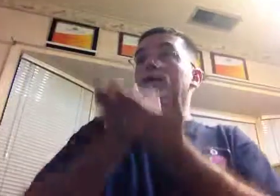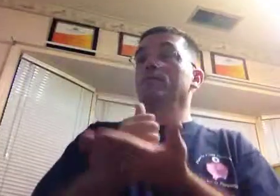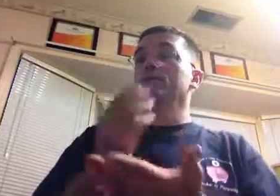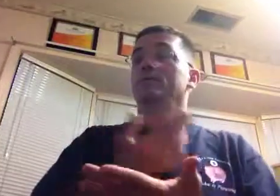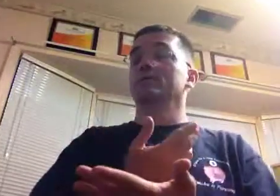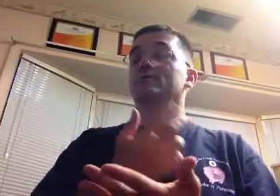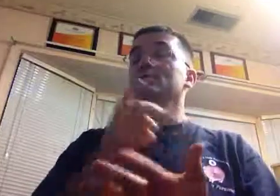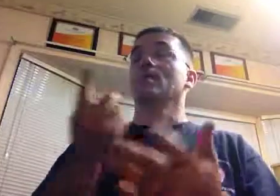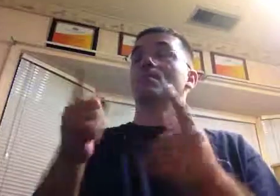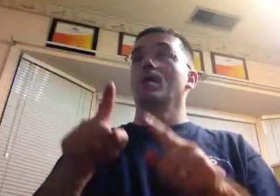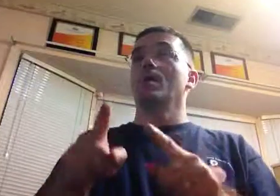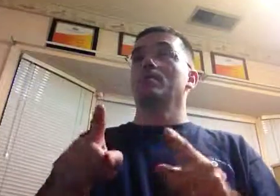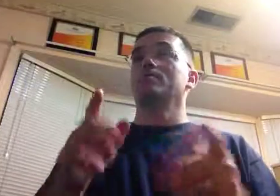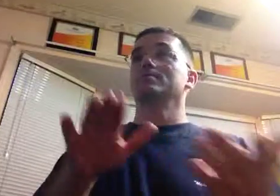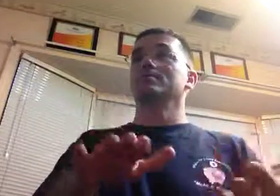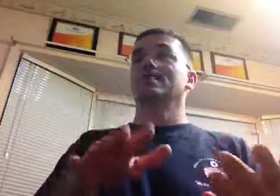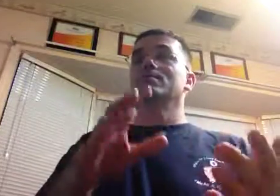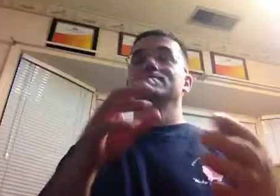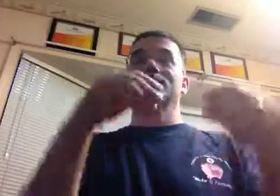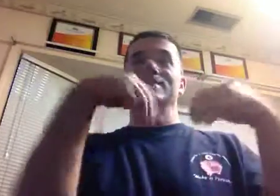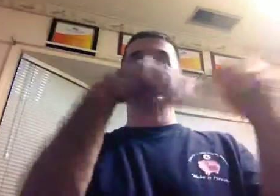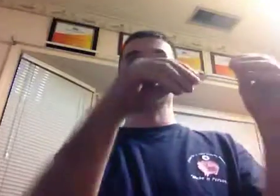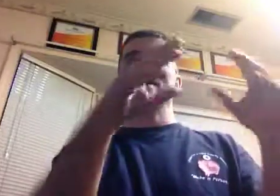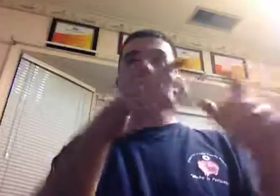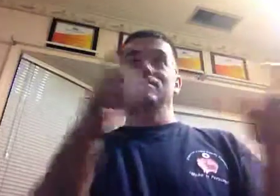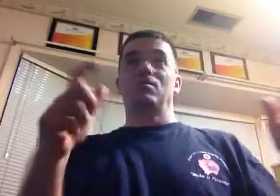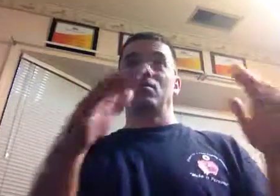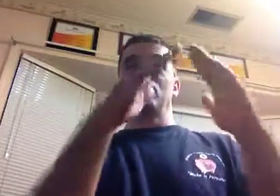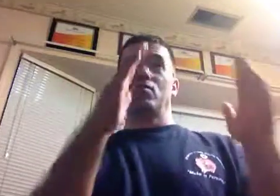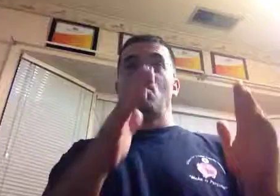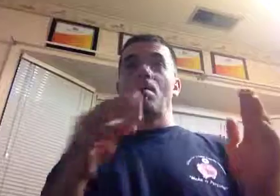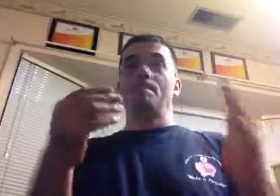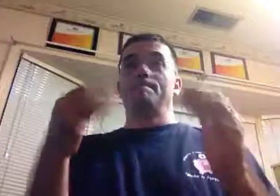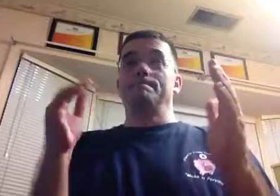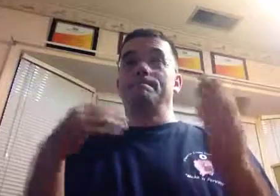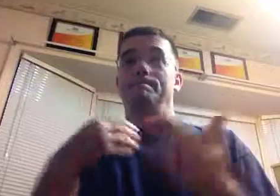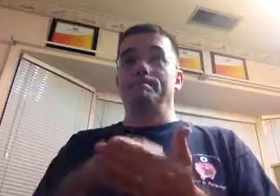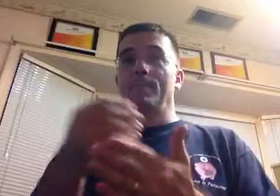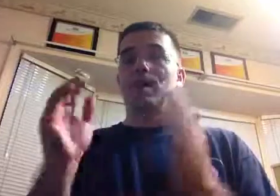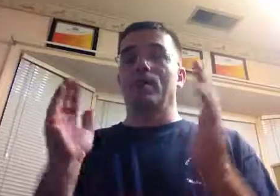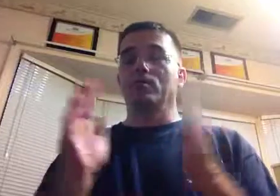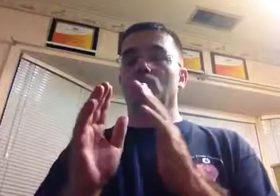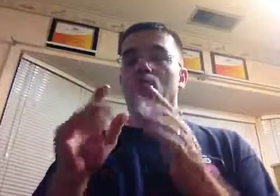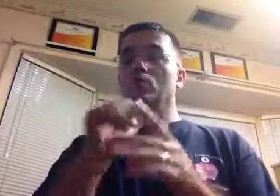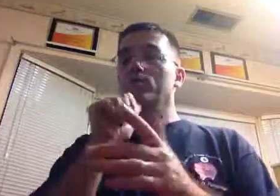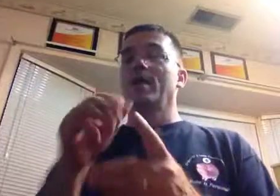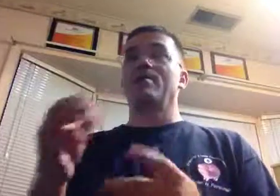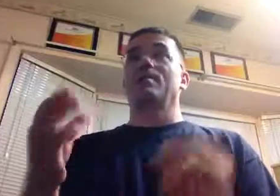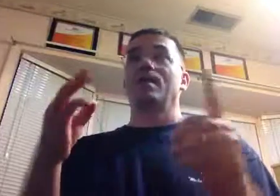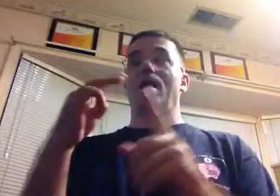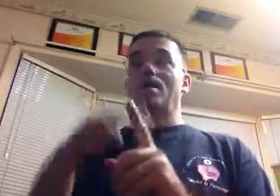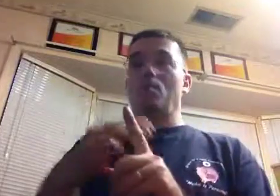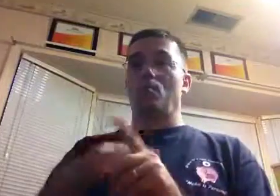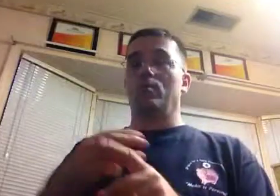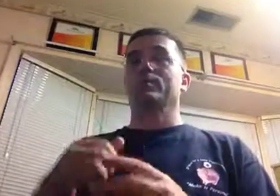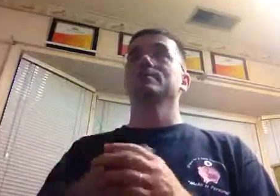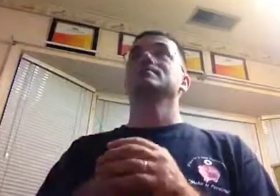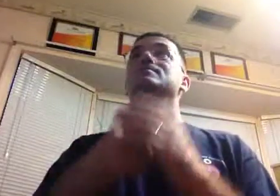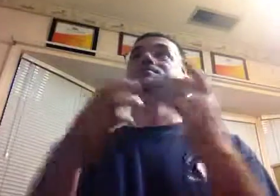with selling the larger home we had and buying a smaller one so we didn't have much of a mortgage. And we've taken